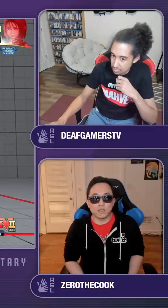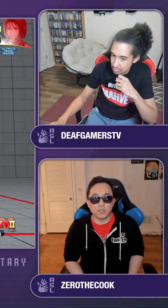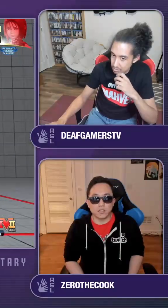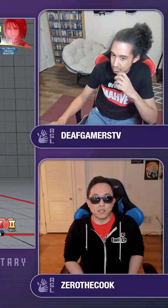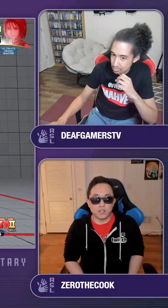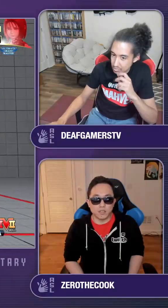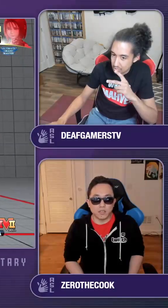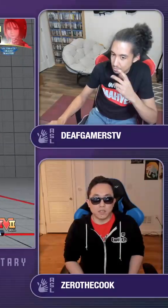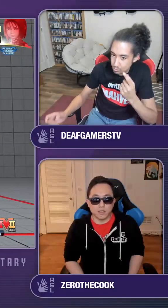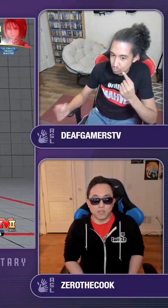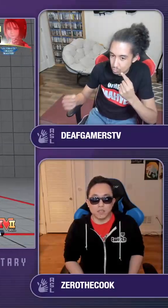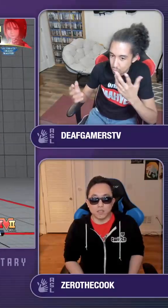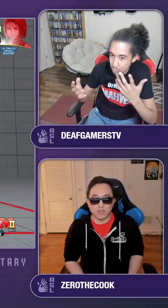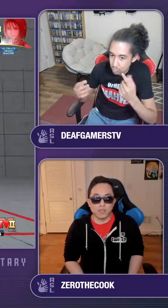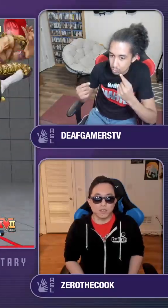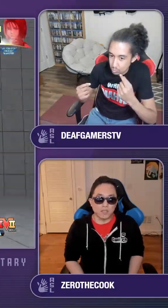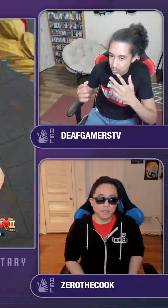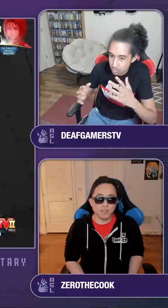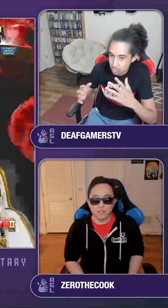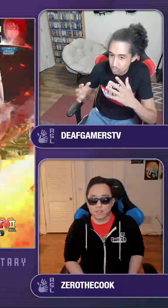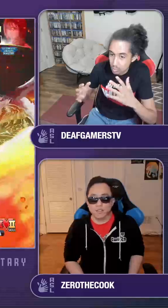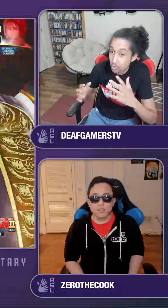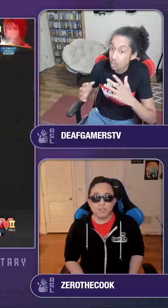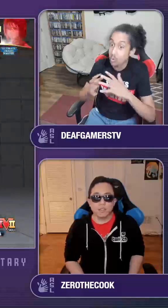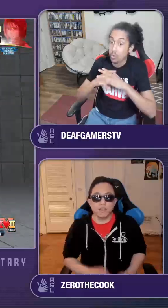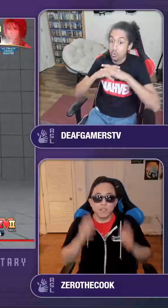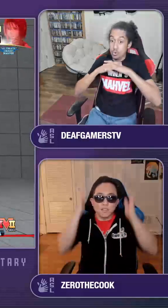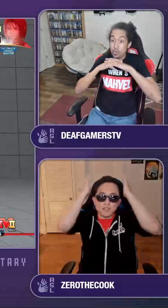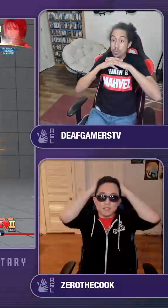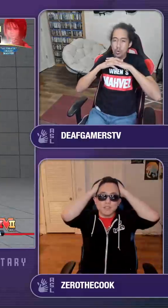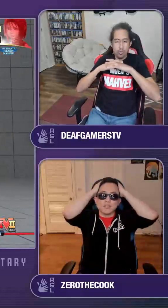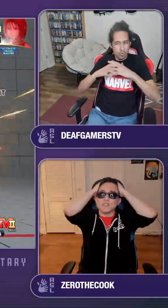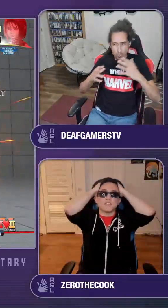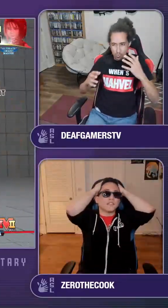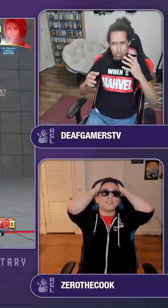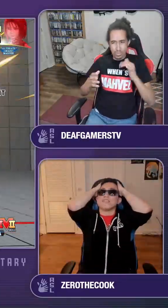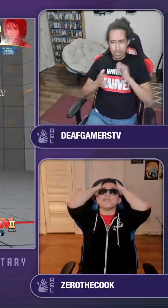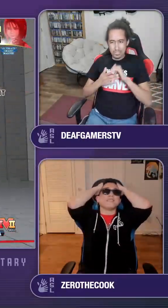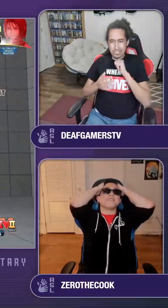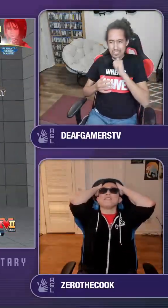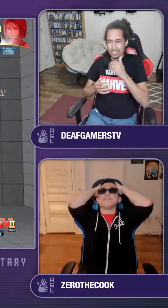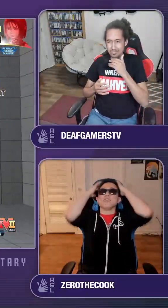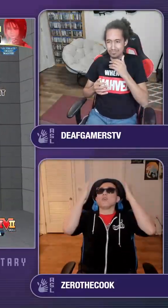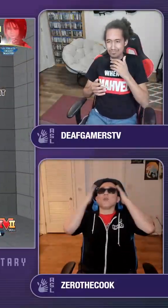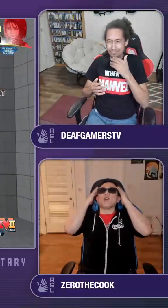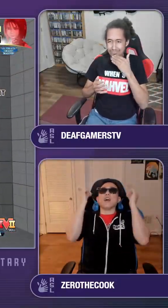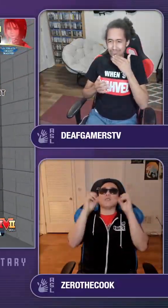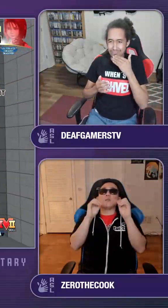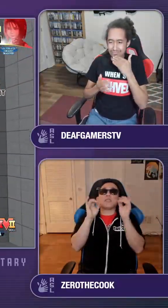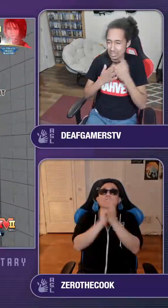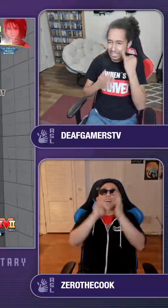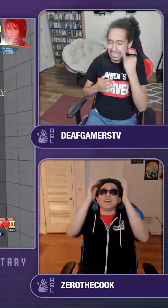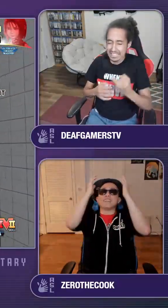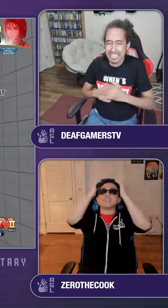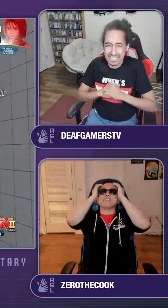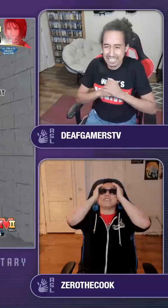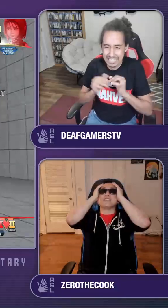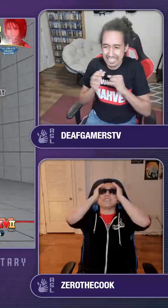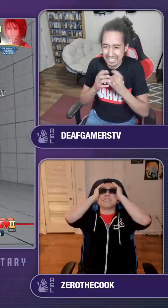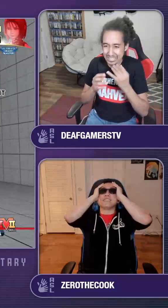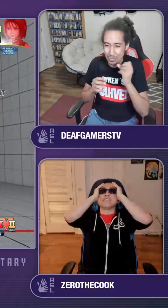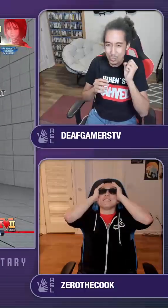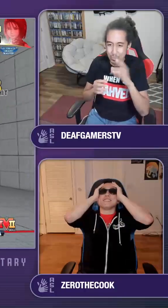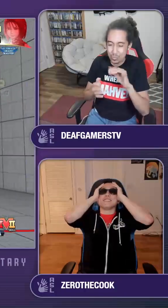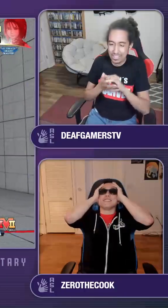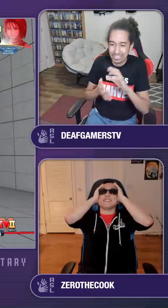We're okay. We're okay. Yeah, he was in recovery there. Oh, just bent it. No. He didn't mean for that.